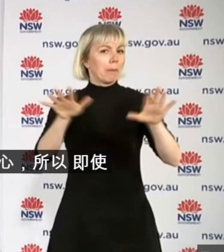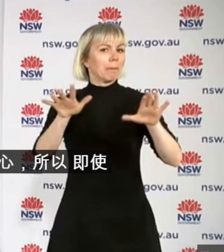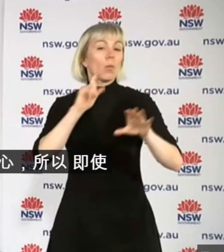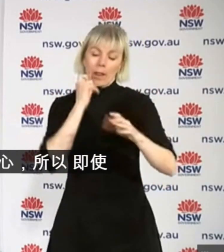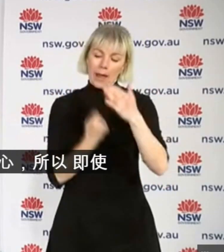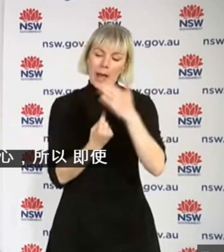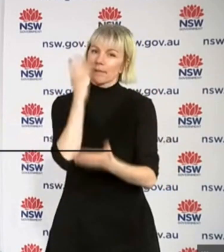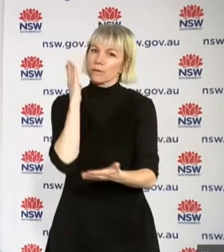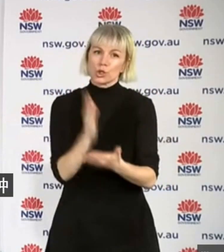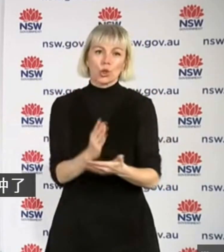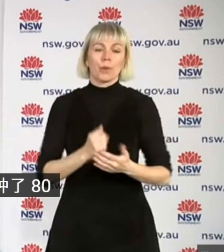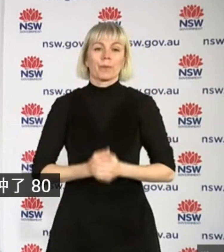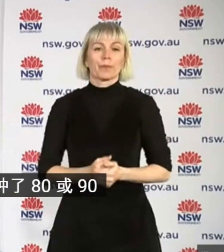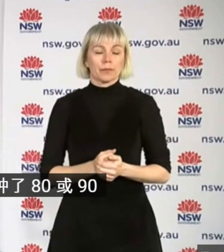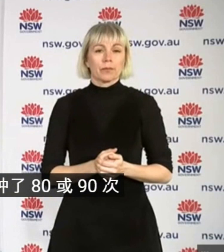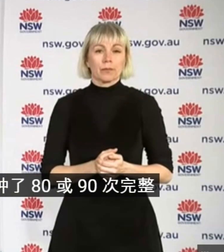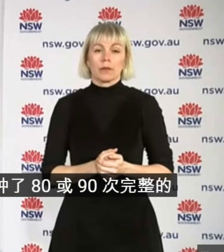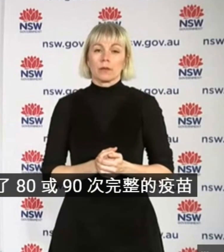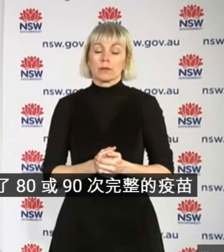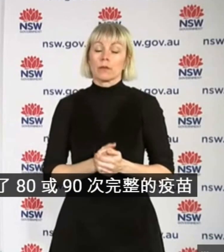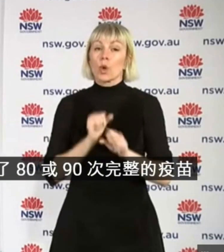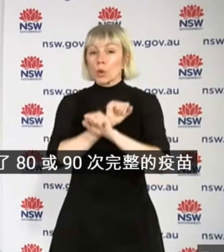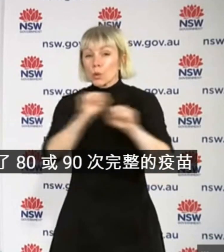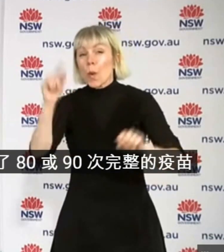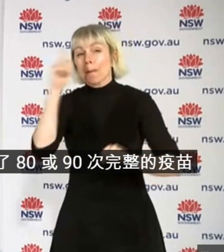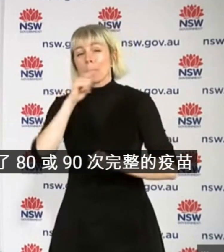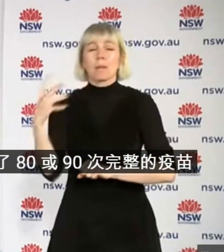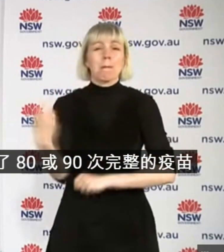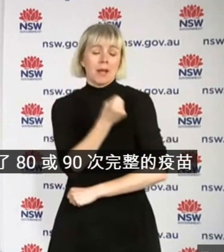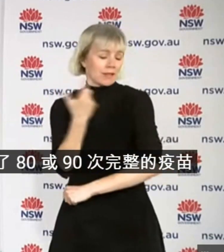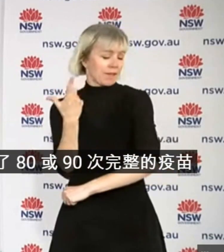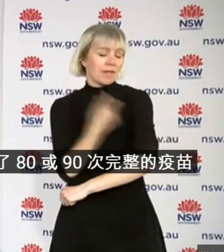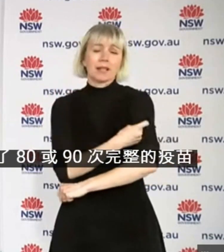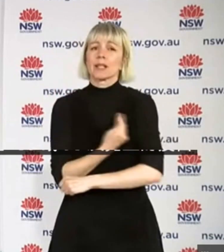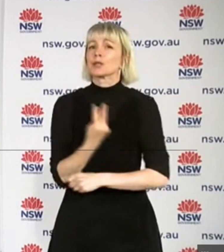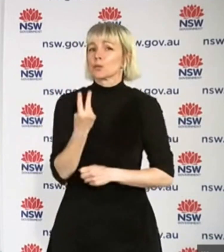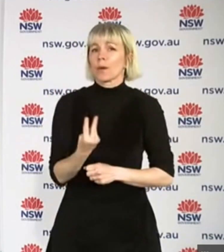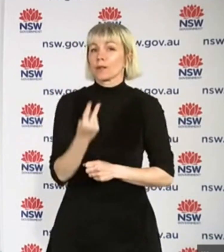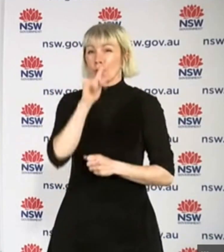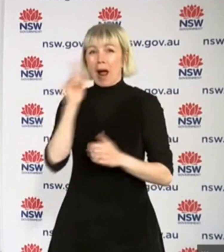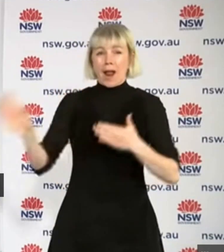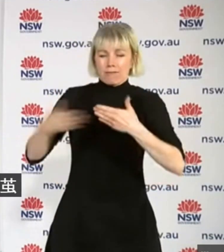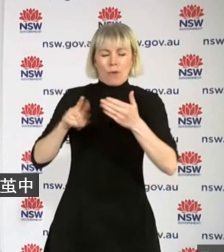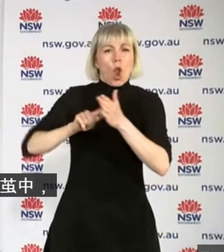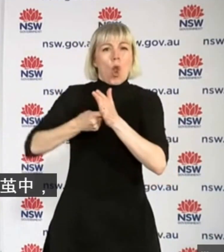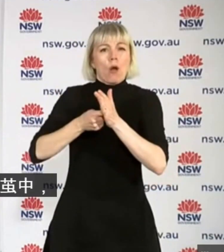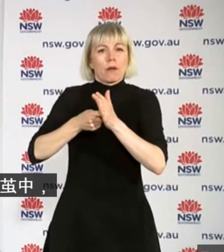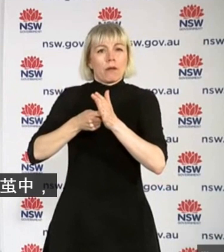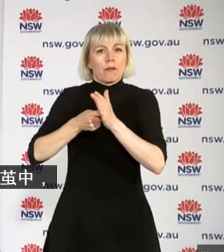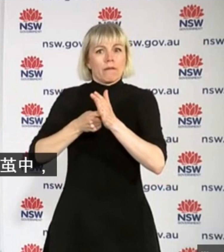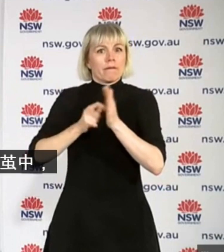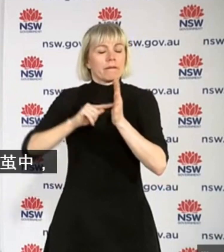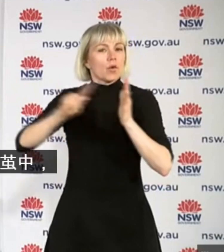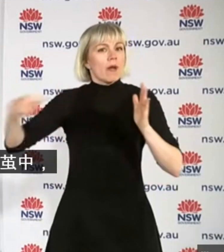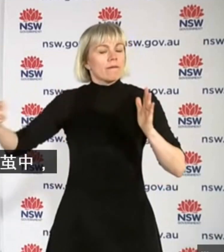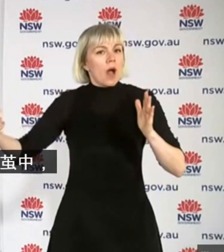90% complete vaccination, once you start opening up, Delta, you can't stay locked up forever. You can't stay cocooned forever.